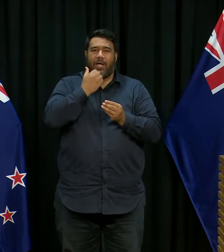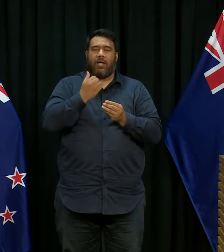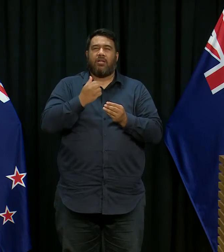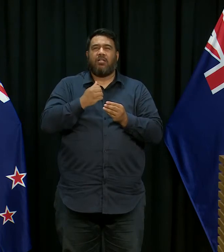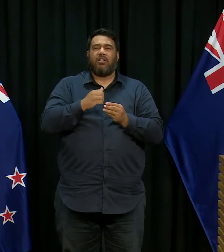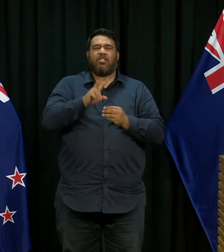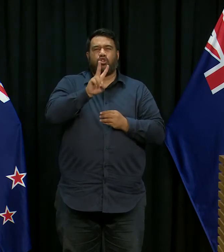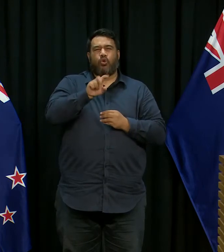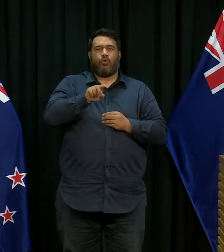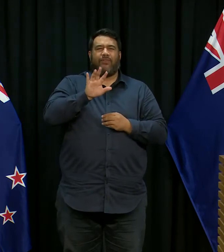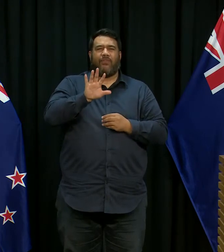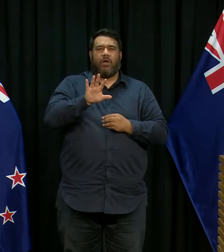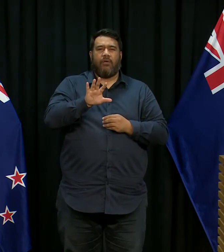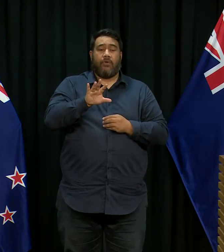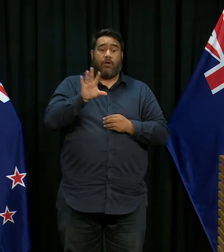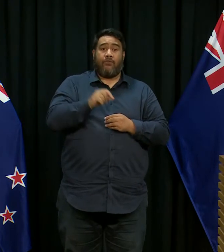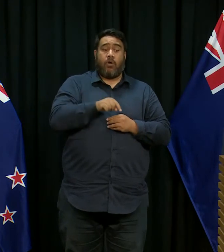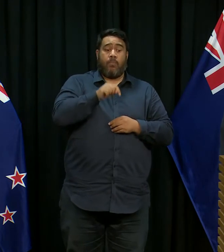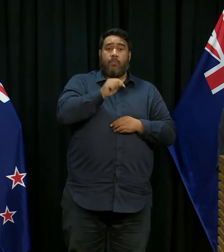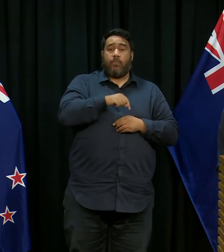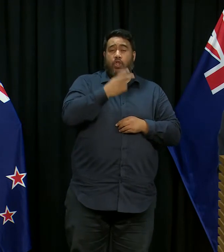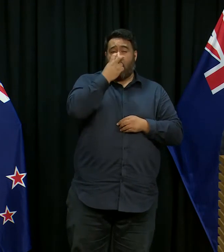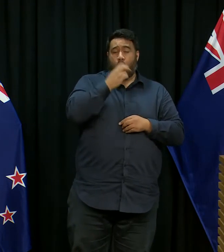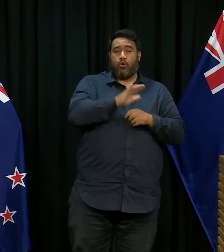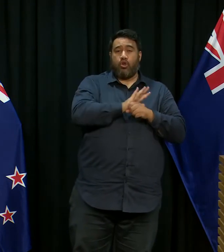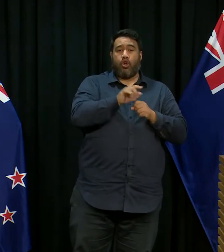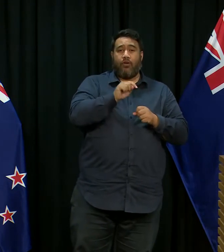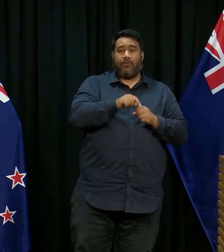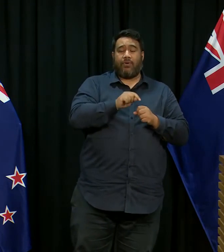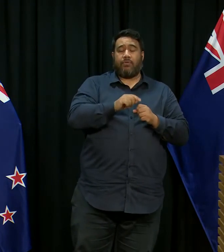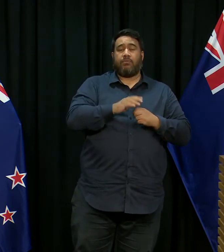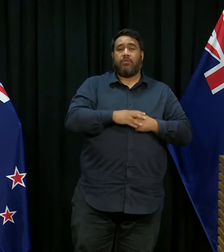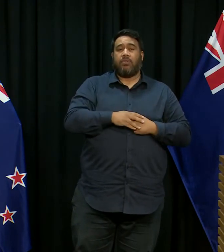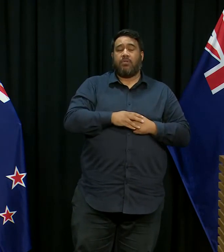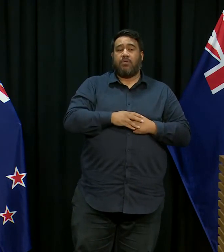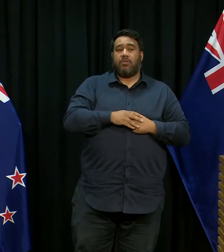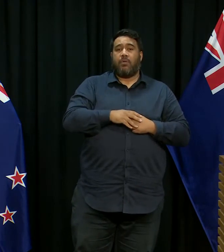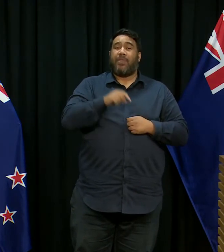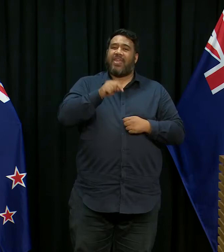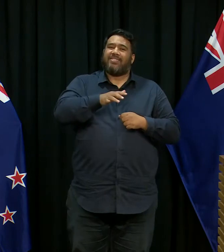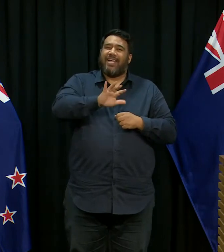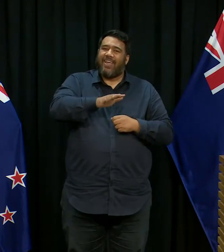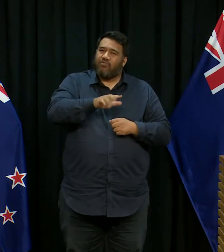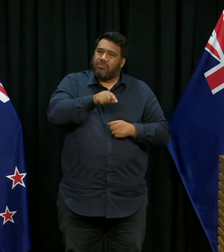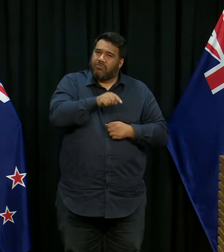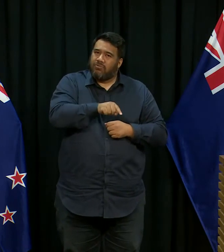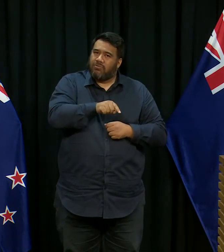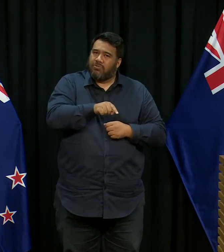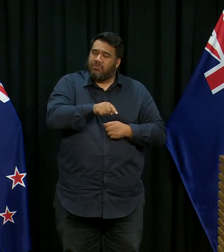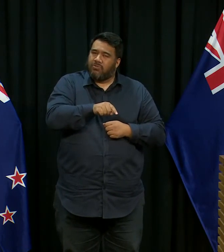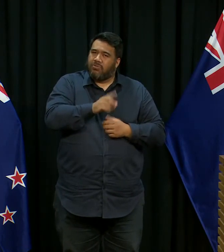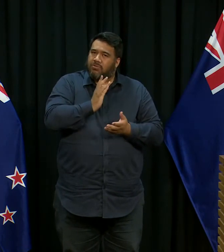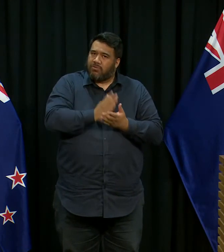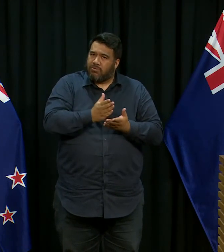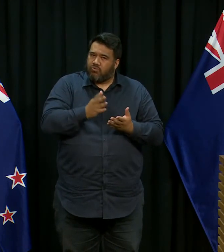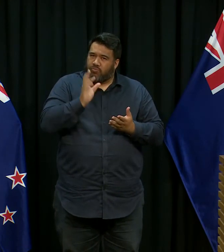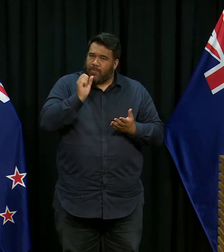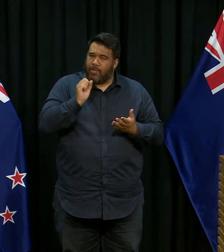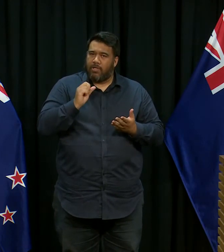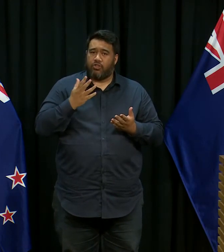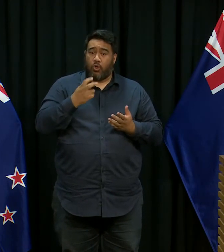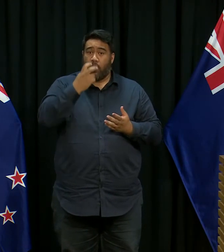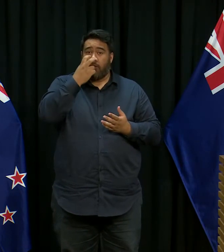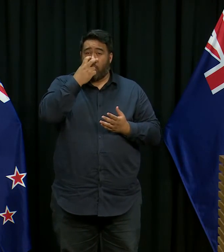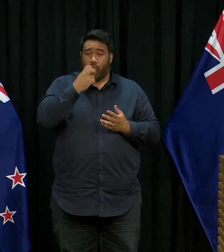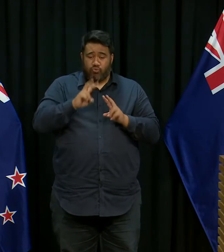and they think if it's 50% higher, that would go up to 3.75. Yeah. But the key point here, it's an average. And as we've seen here, and if you look at even the original